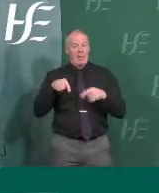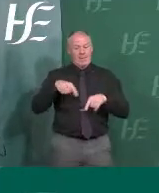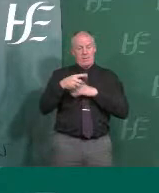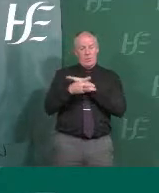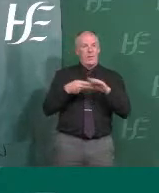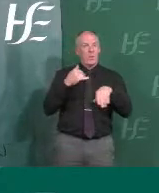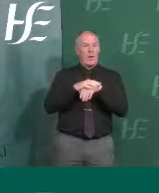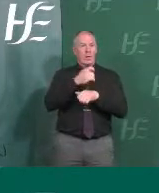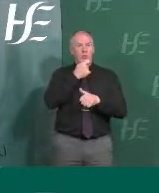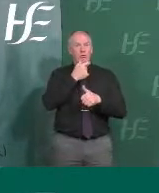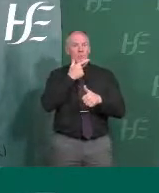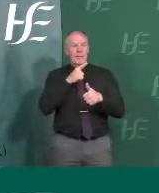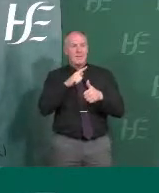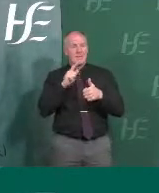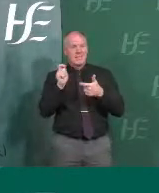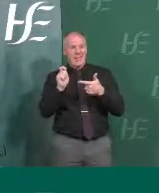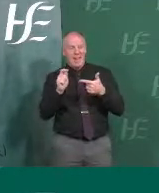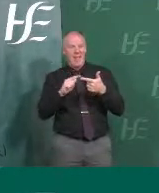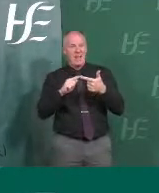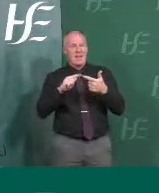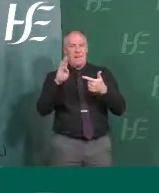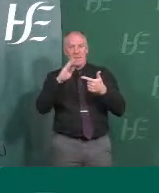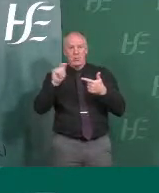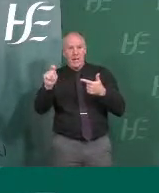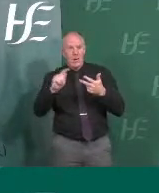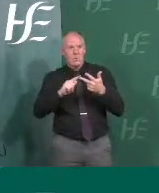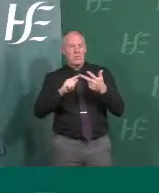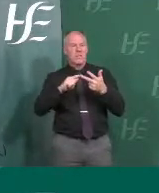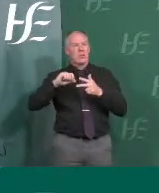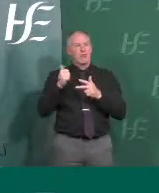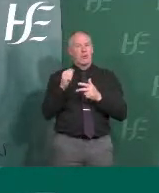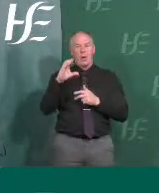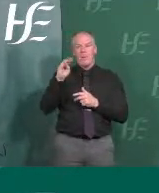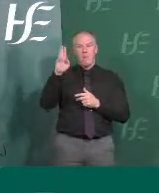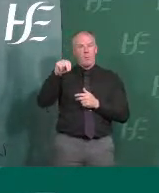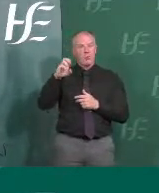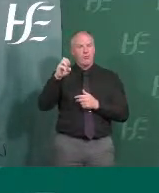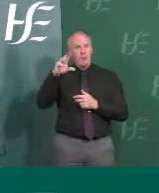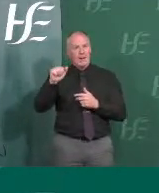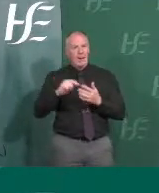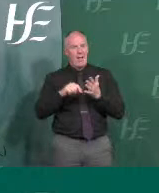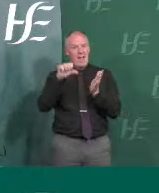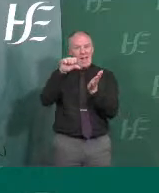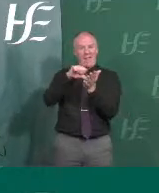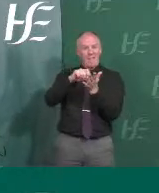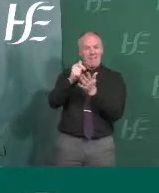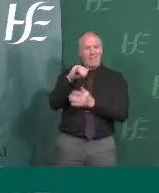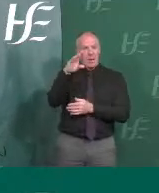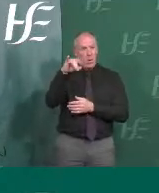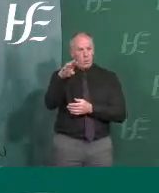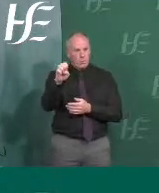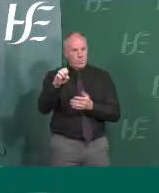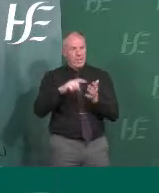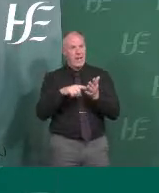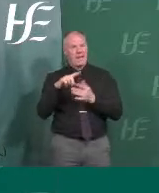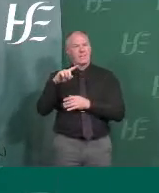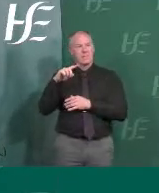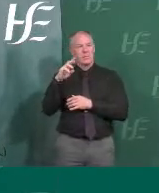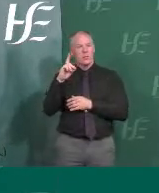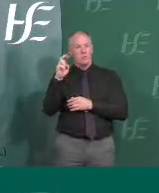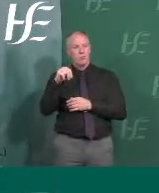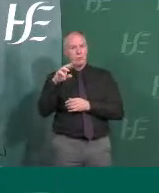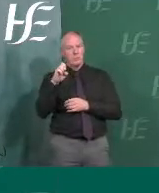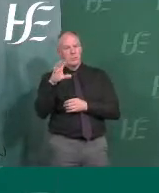Blanchardstown, Tala and Sandymount, Donegal and Buncrana, and in Athlone and Dundalk. On average, we are doing